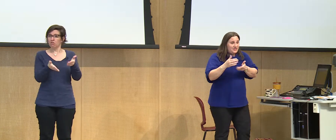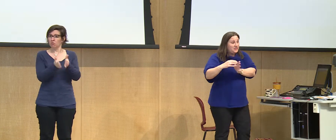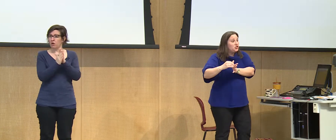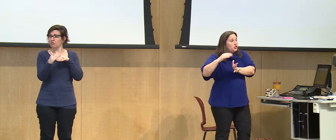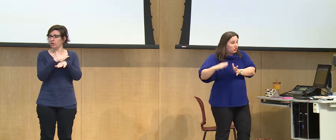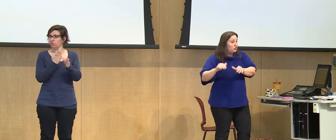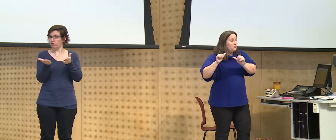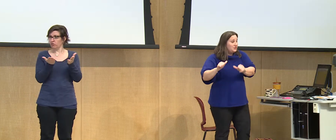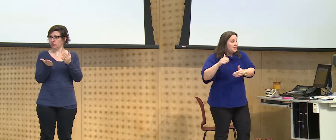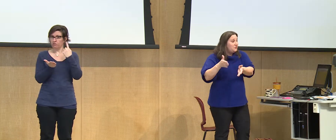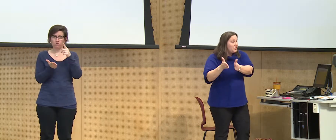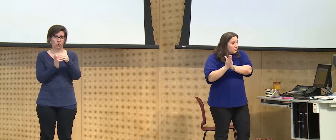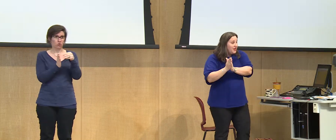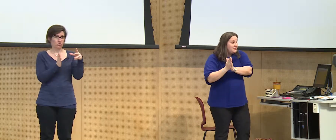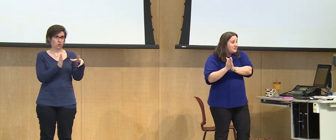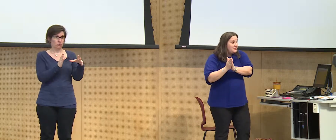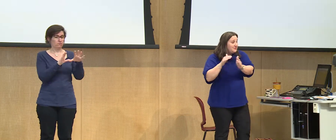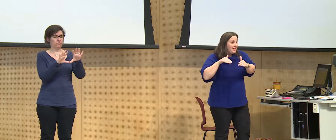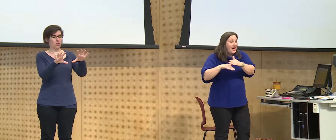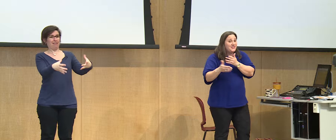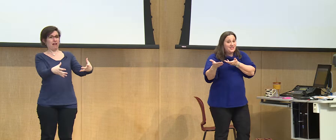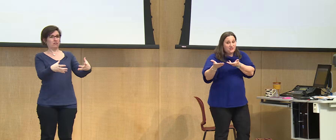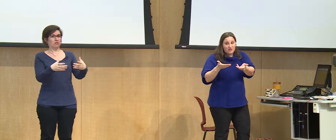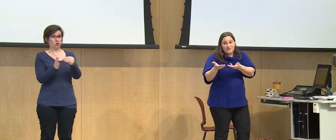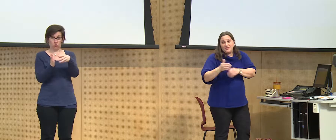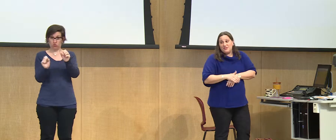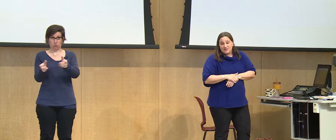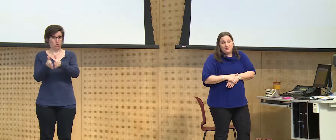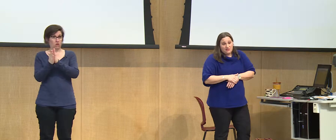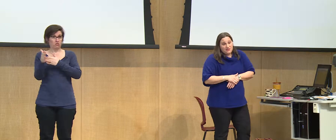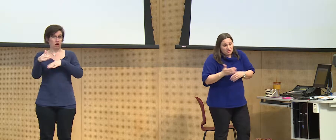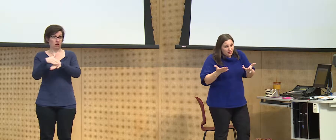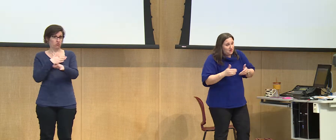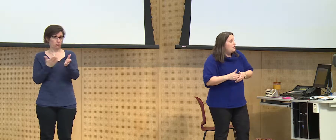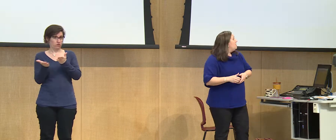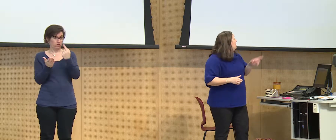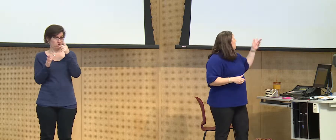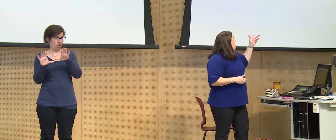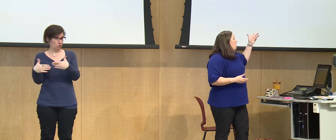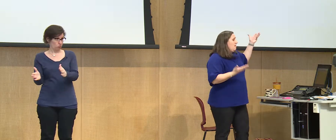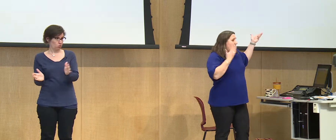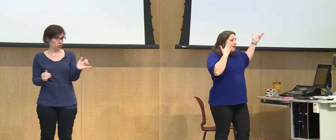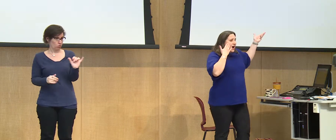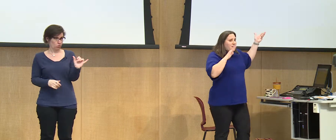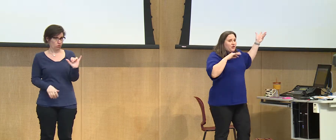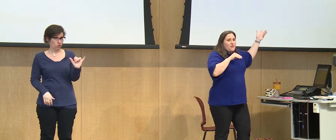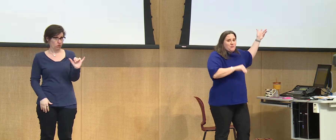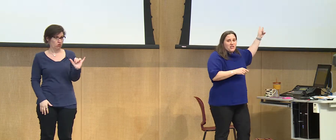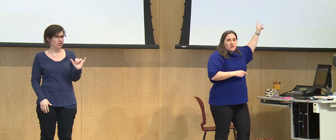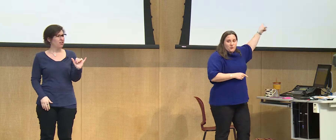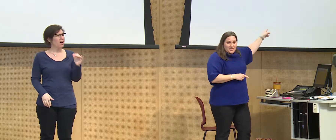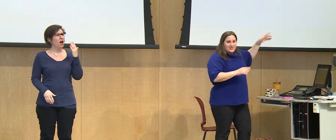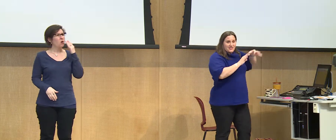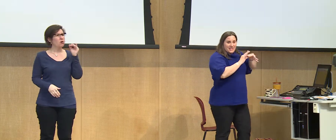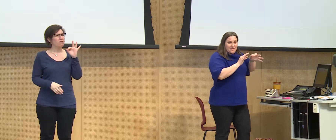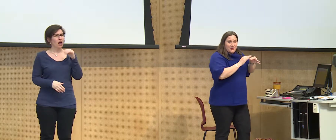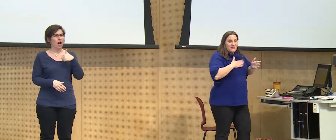services, students can request access services. I don't know if I would include this statement in